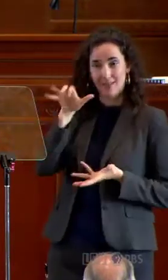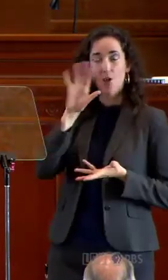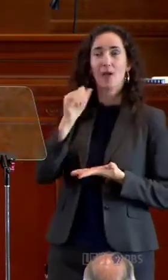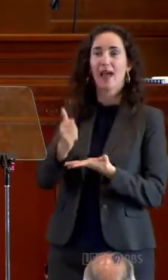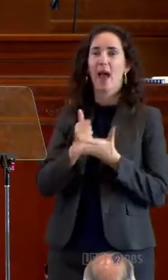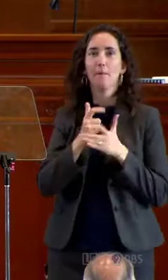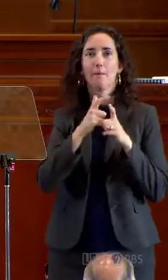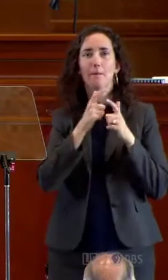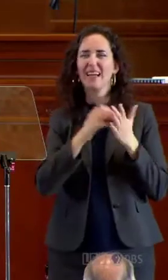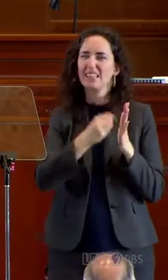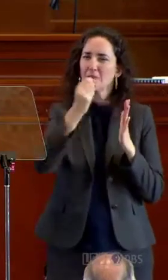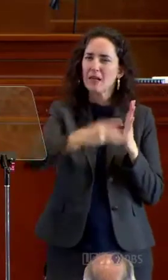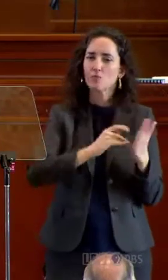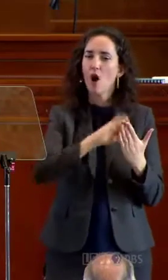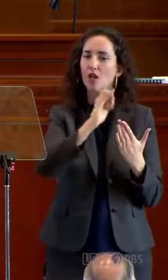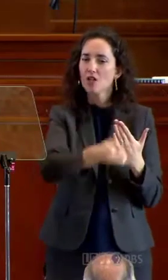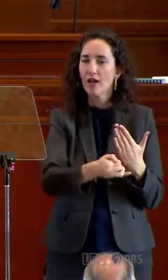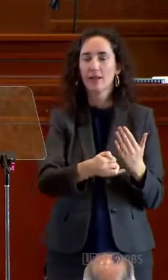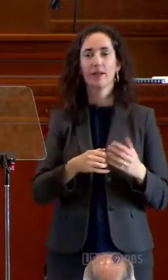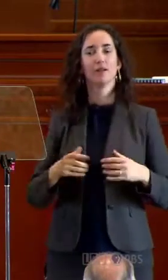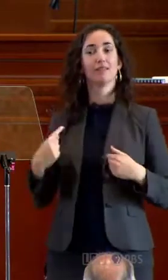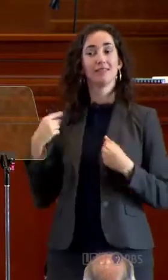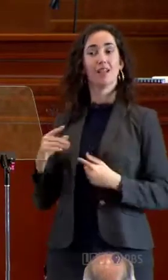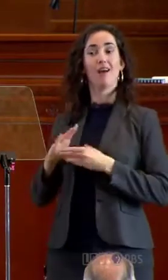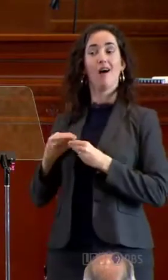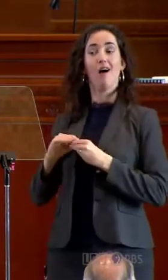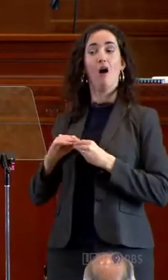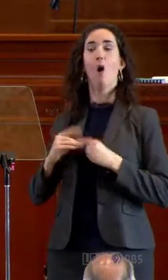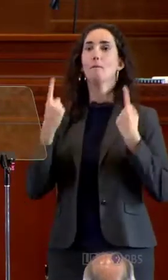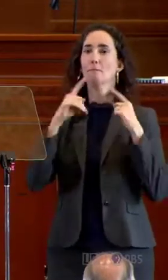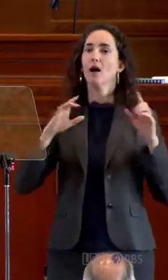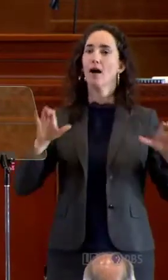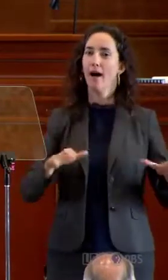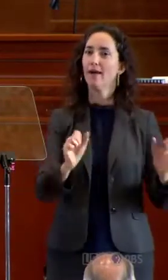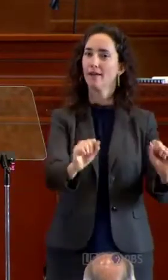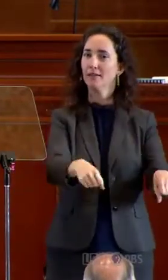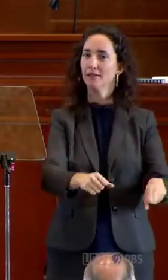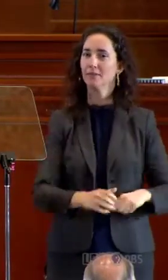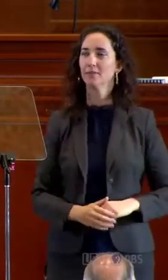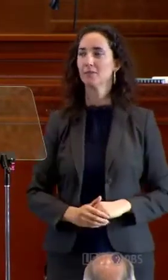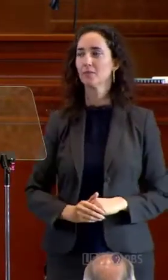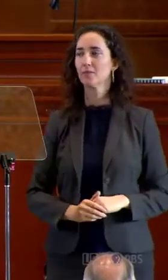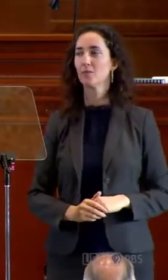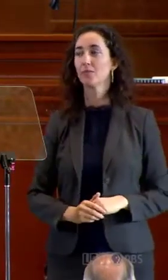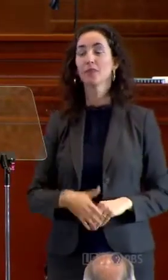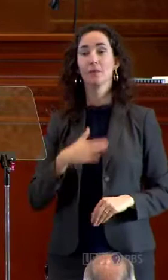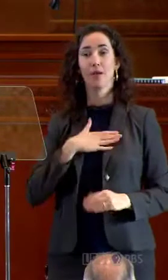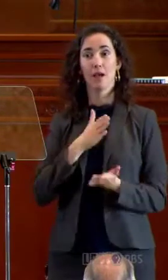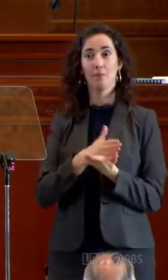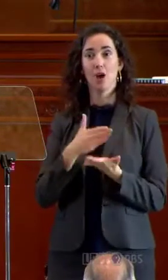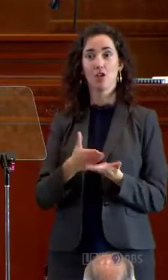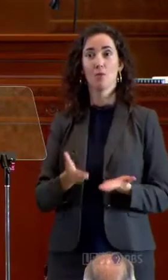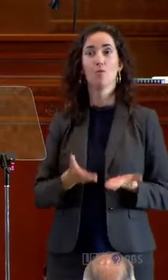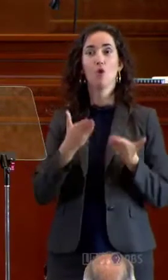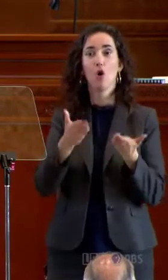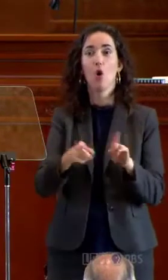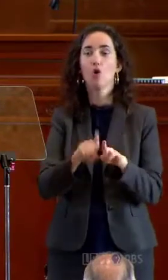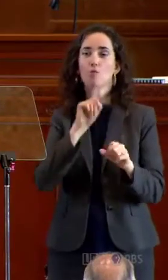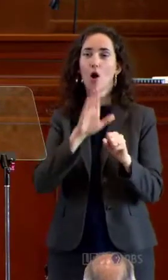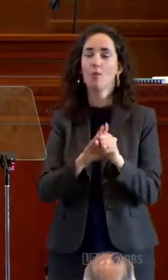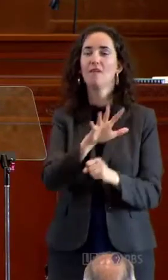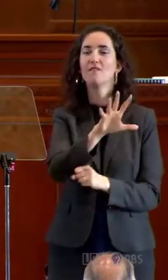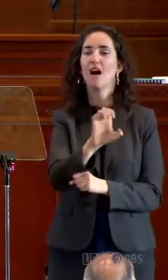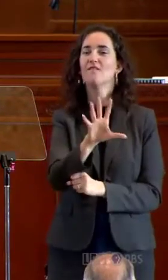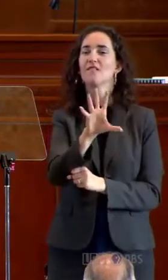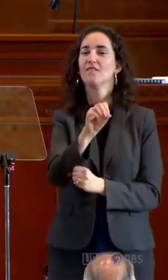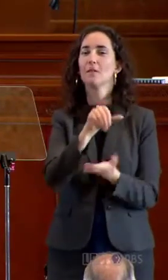ticket projects from talk to action. My budget proposal also dedicates $550